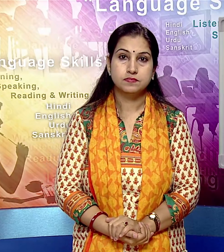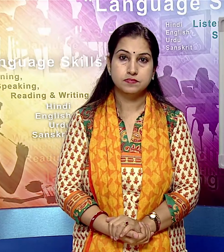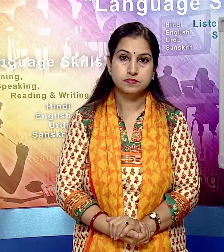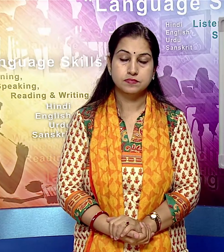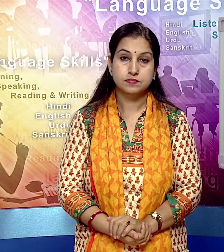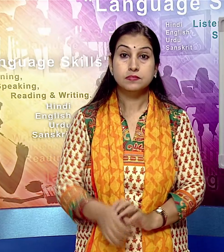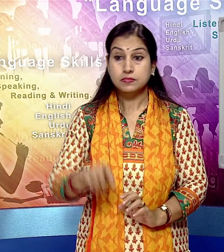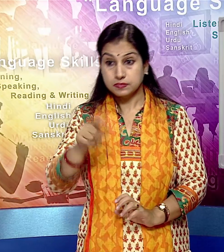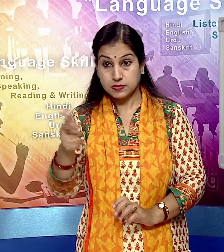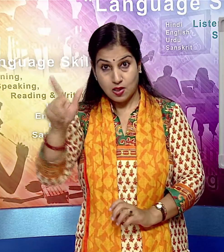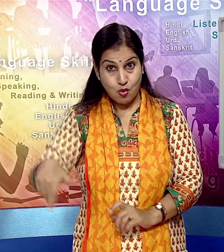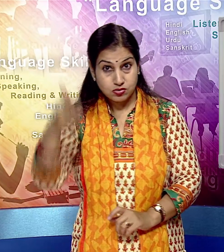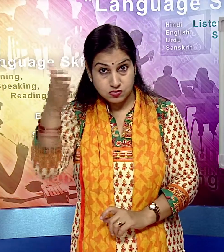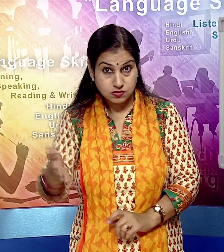And the disadvantages are